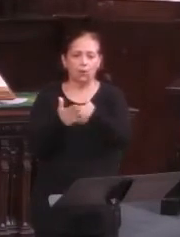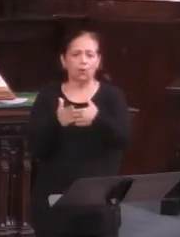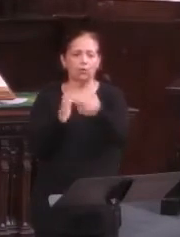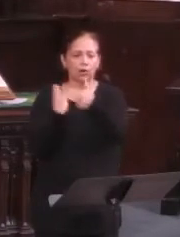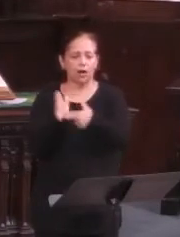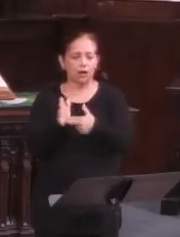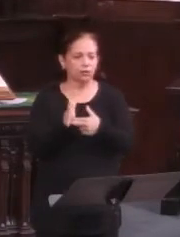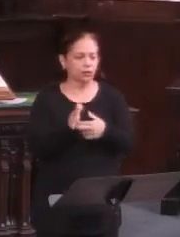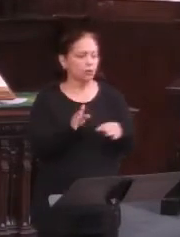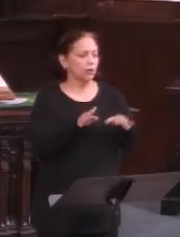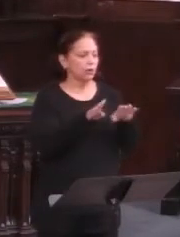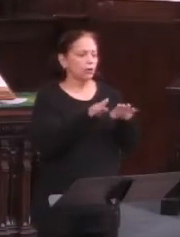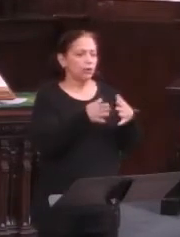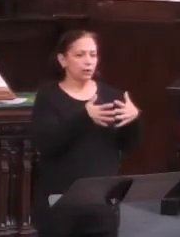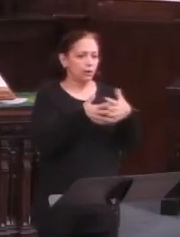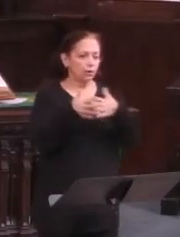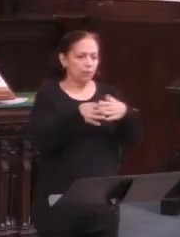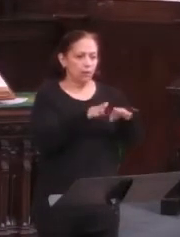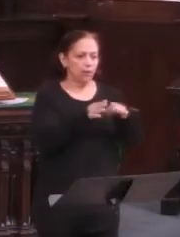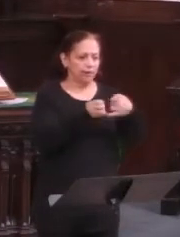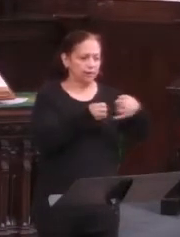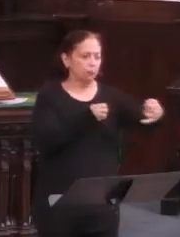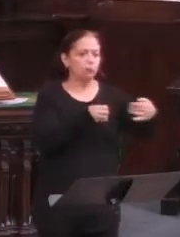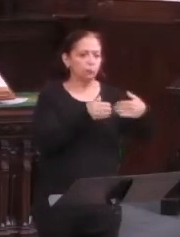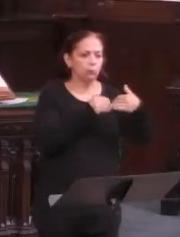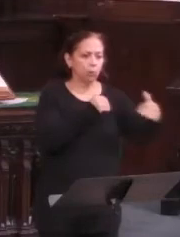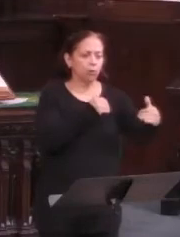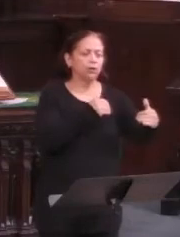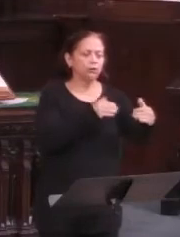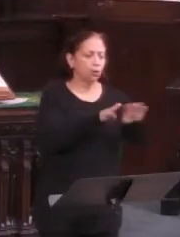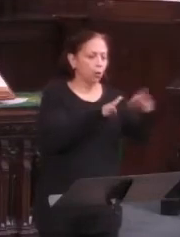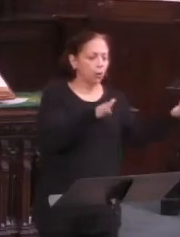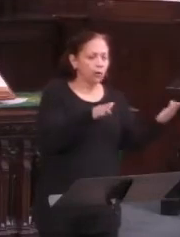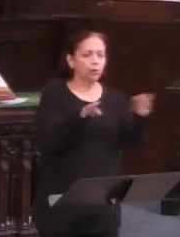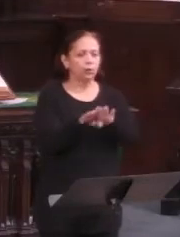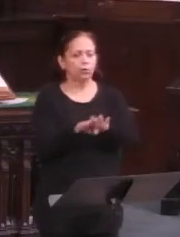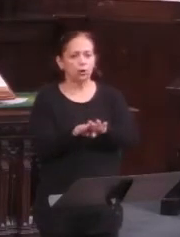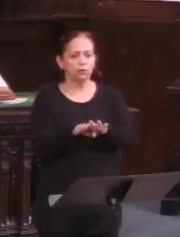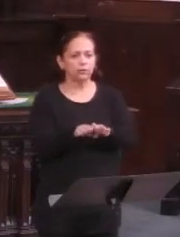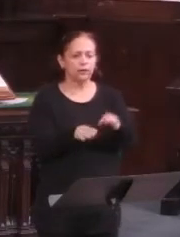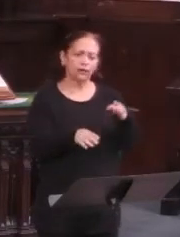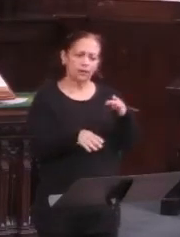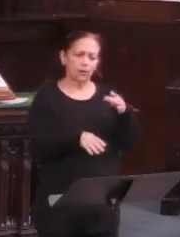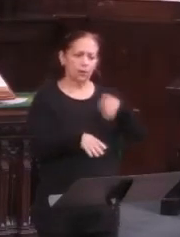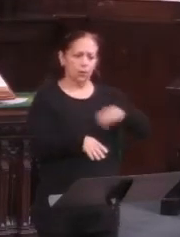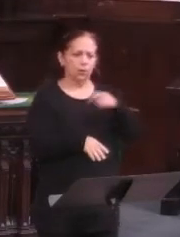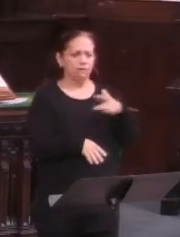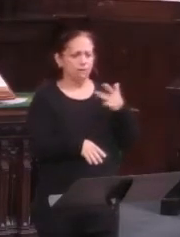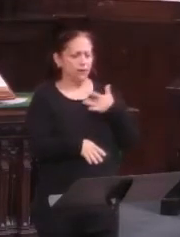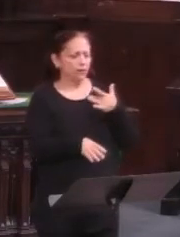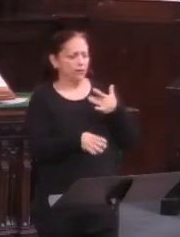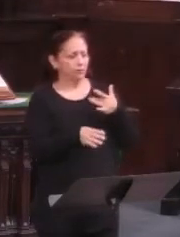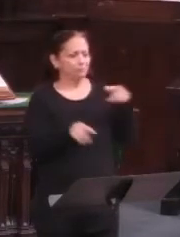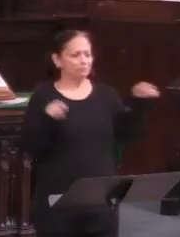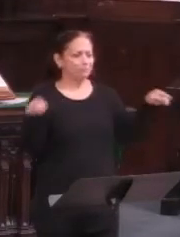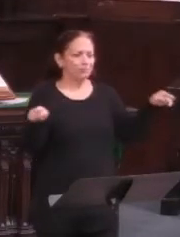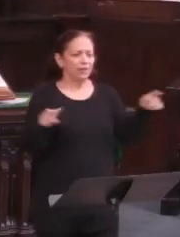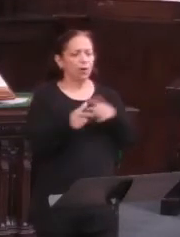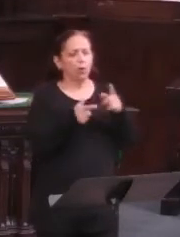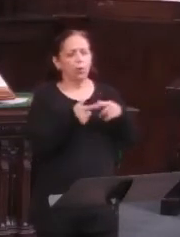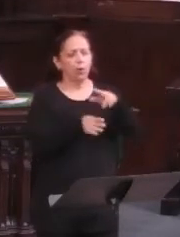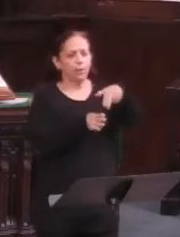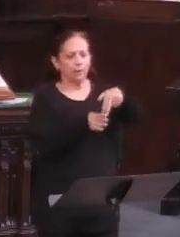not on the extremes, but somewhere in the middle. Well, since we're in the political season, let's talk about